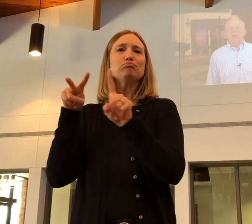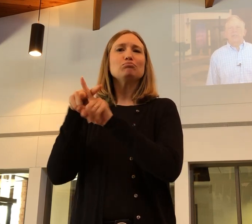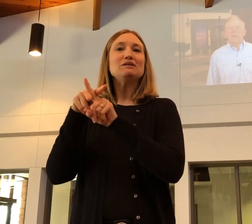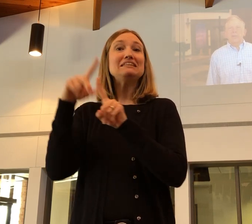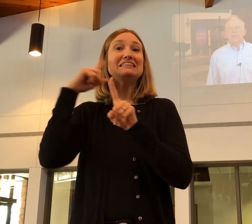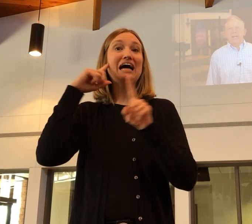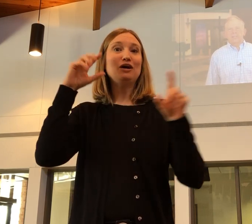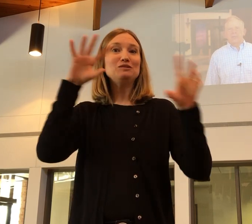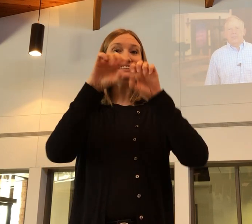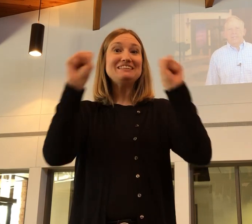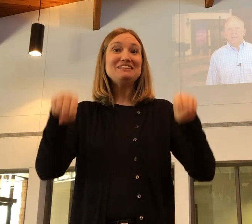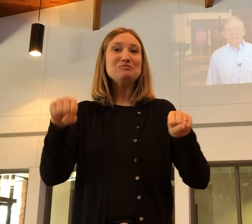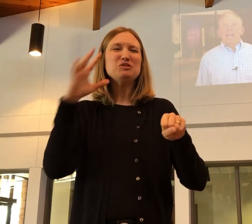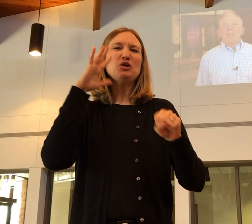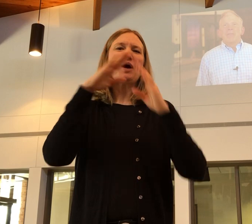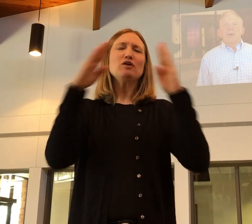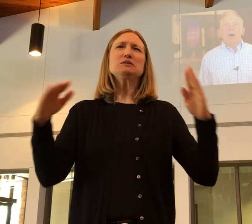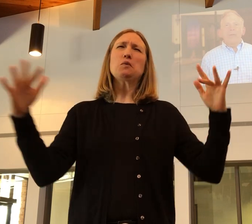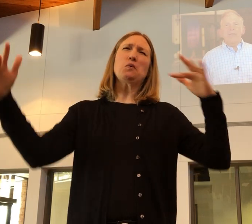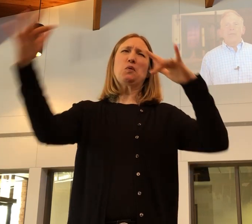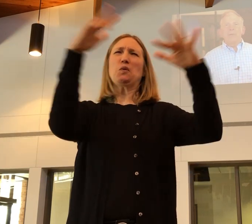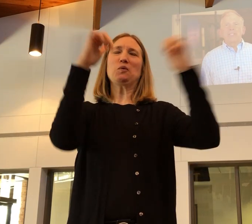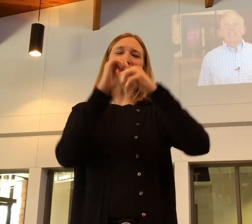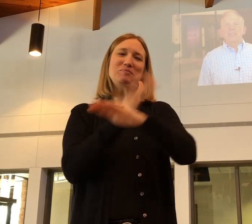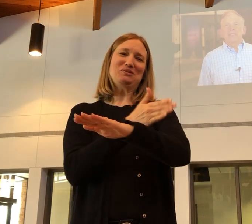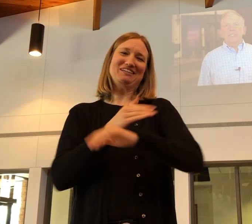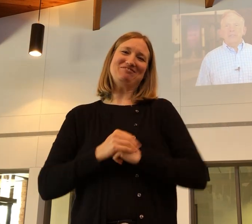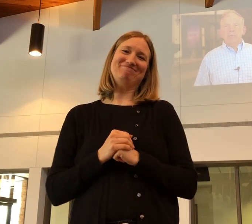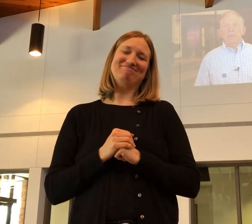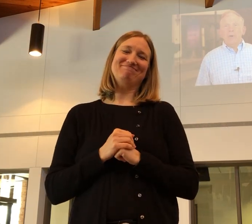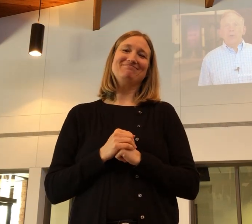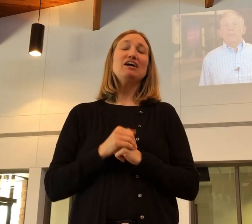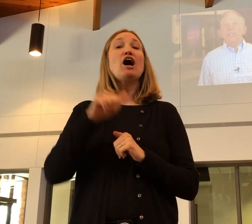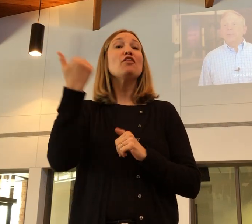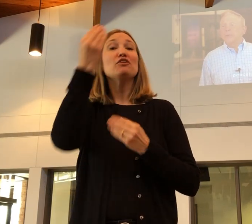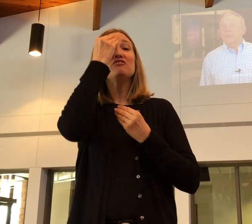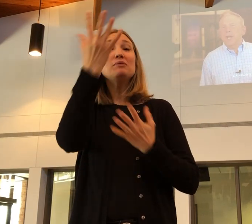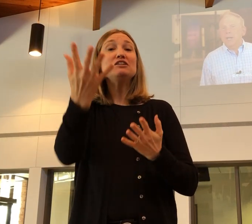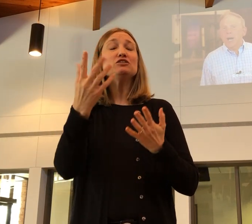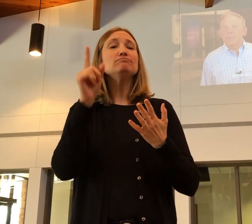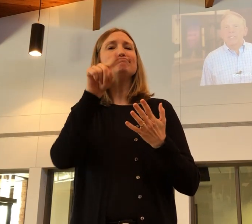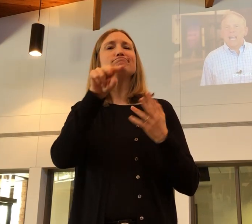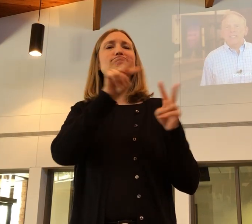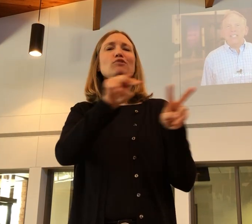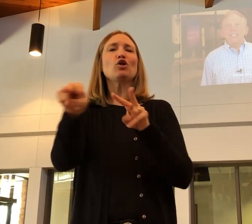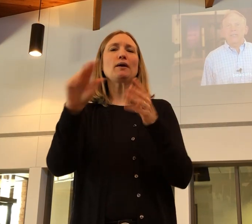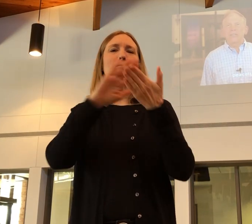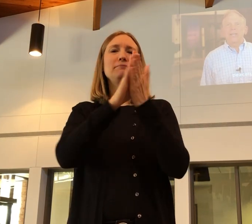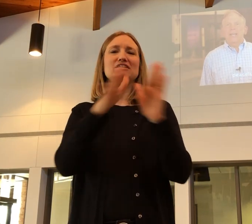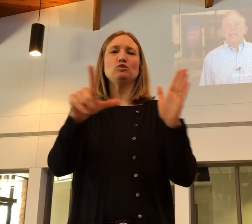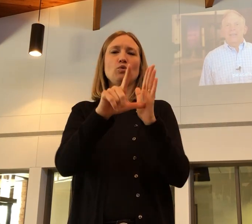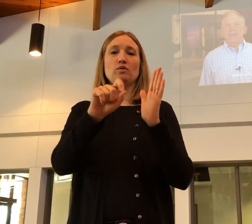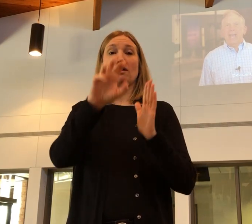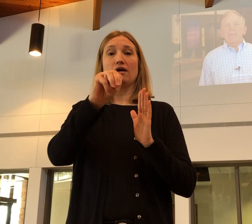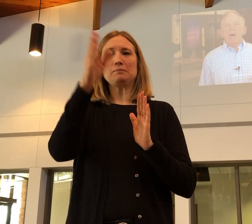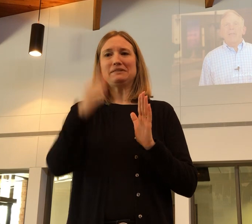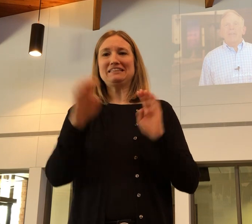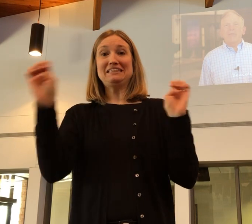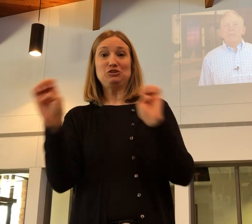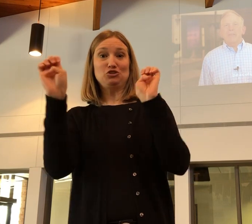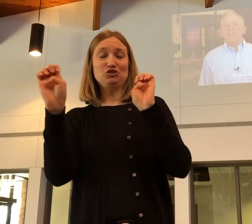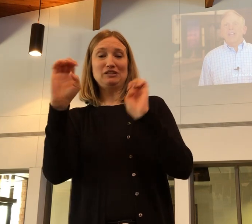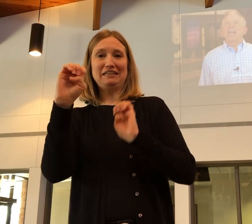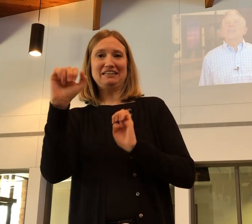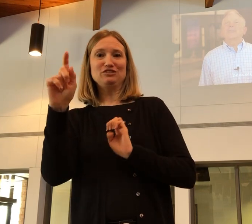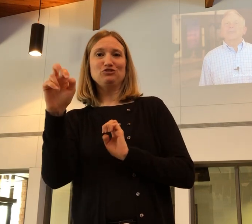fill your house with awesome music. For all the information, just go to peacelutheran.com/Easter. And have all